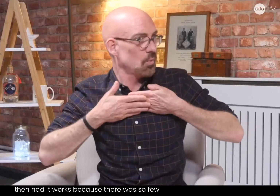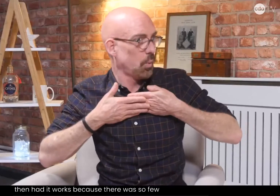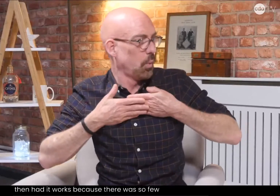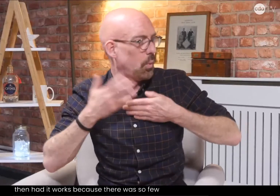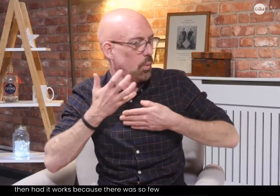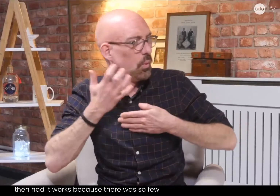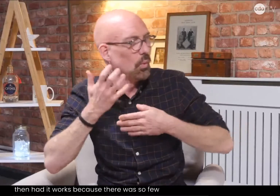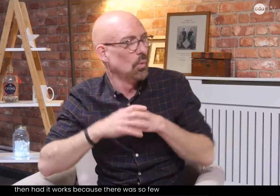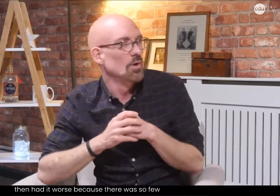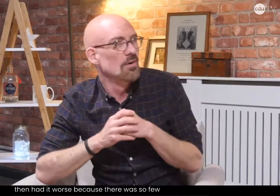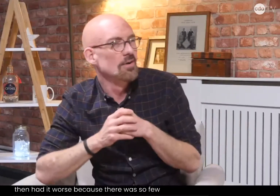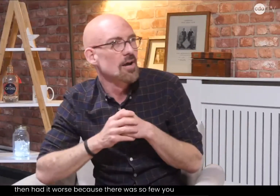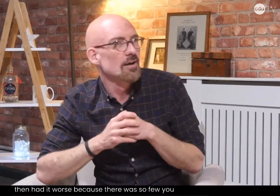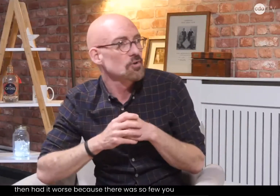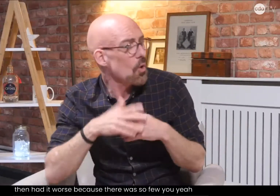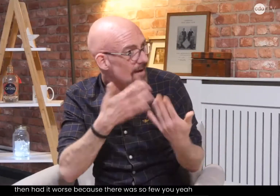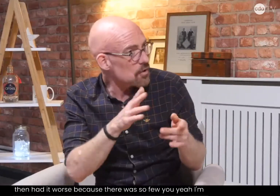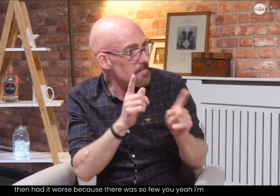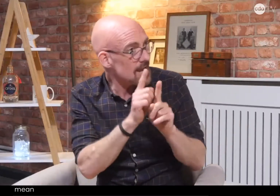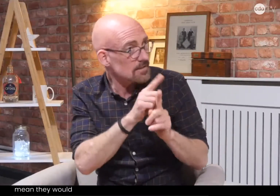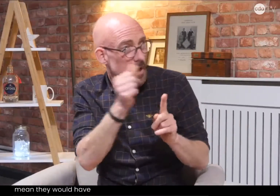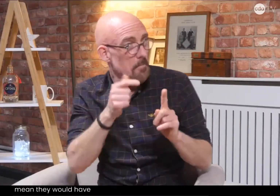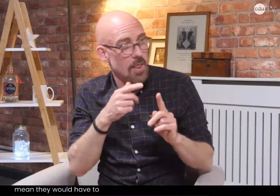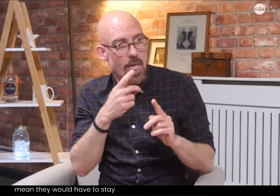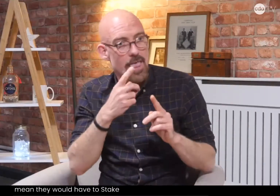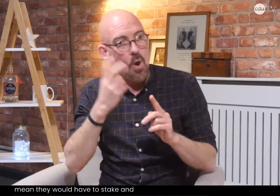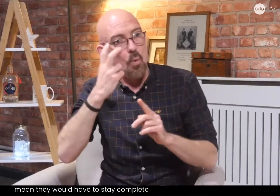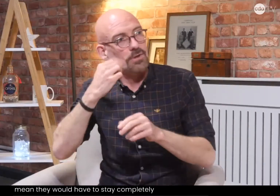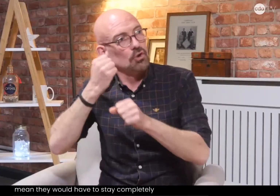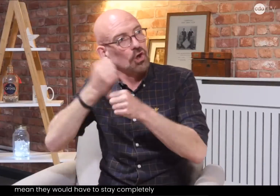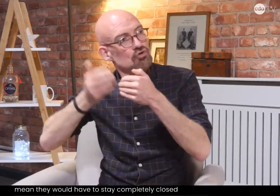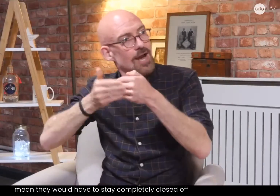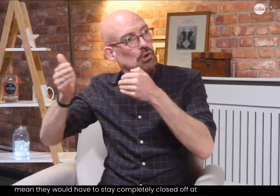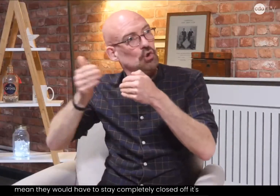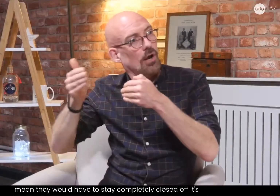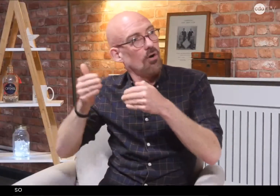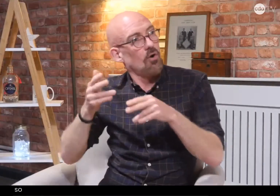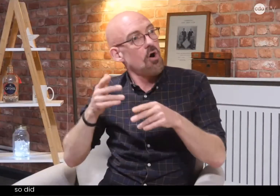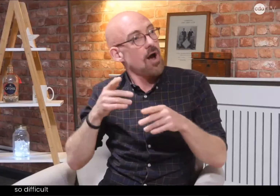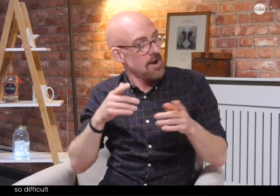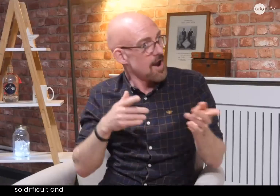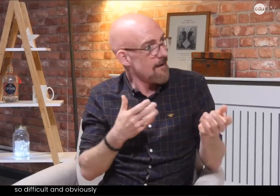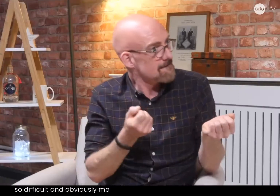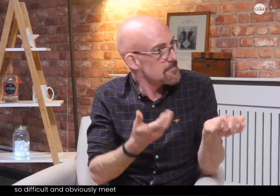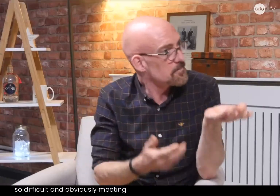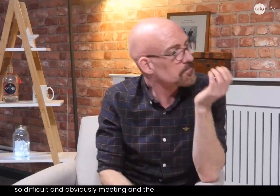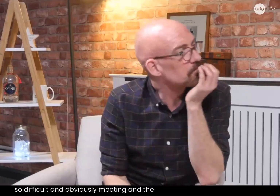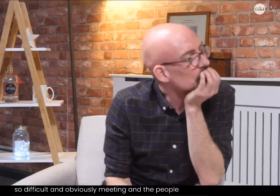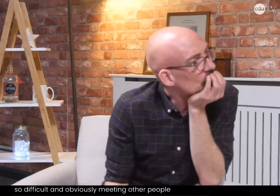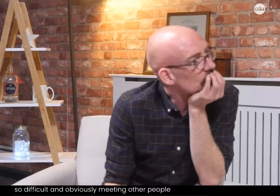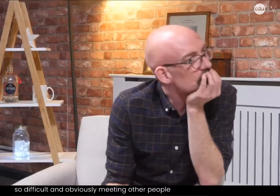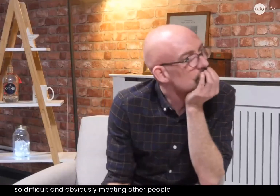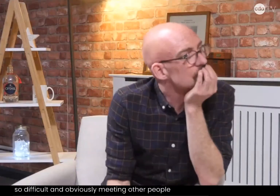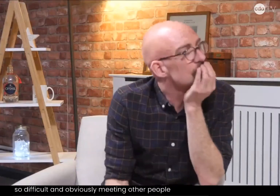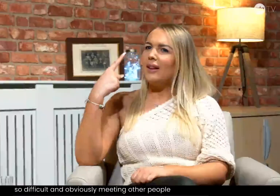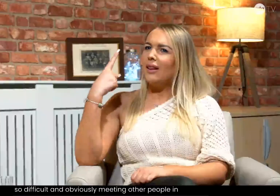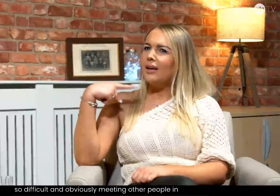Yeah, and I mean, they would have had to stay completely closed off. It's so difficult. And obviously meeting other people in different generations. Have you got experience of